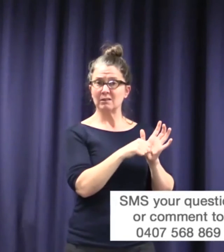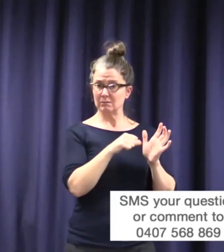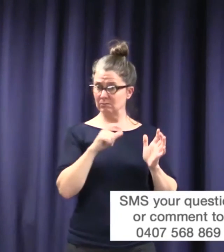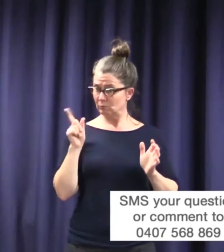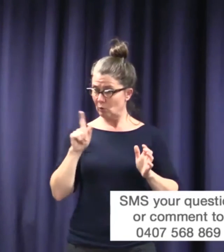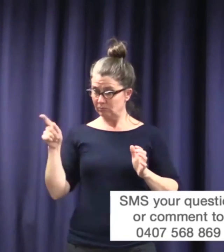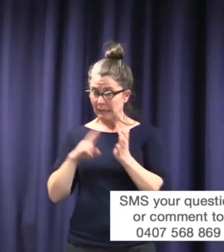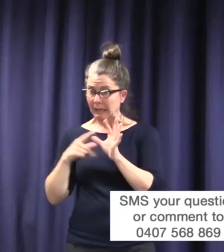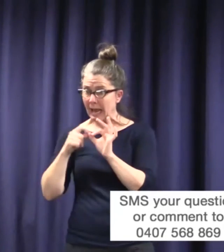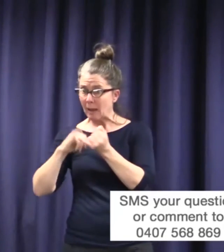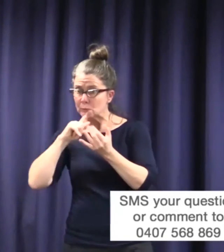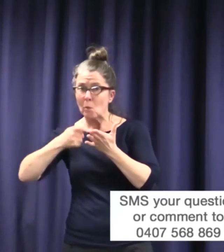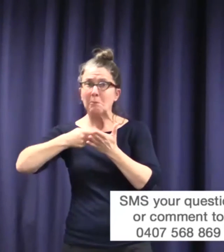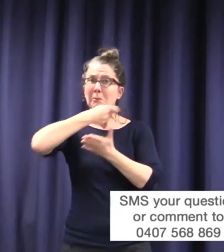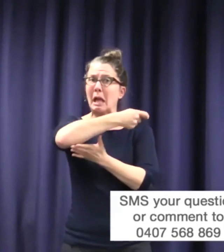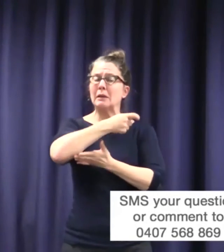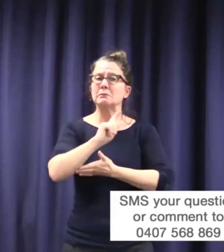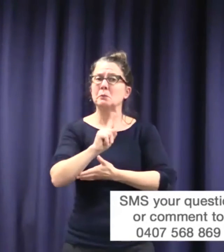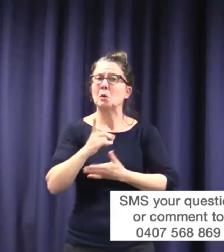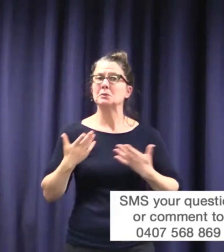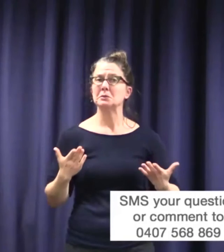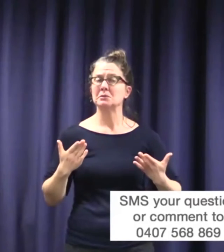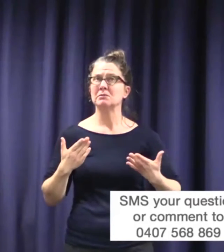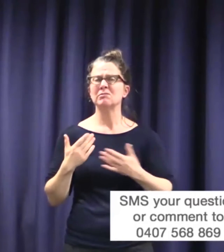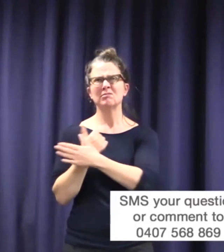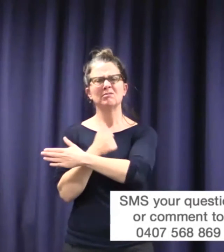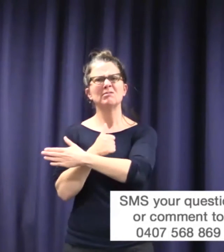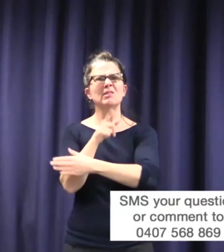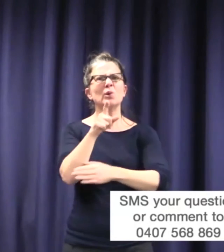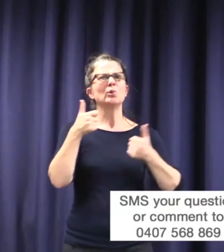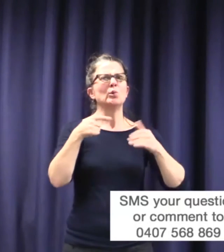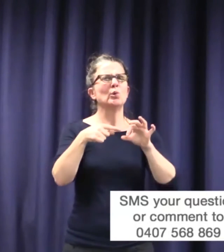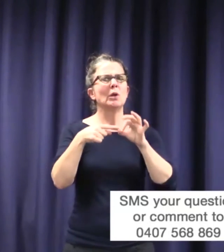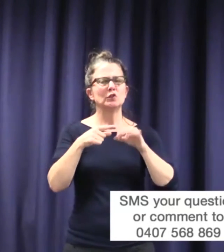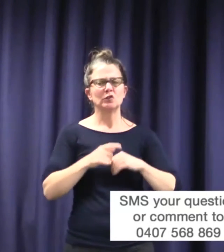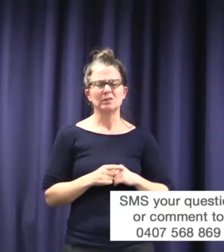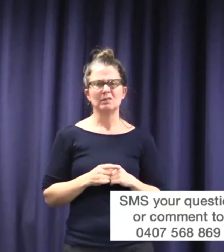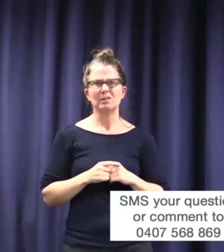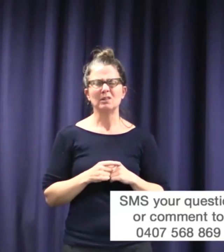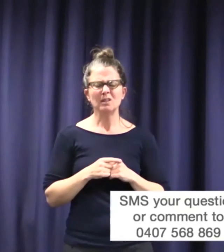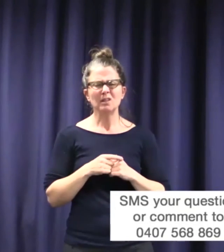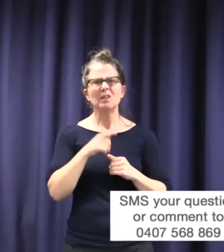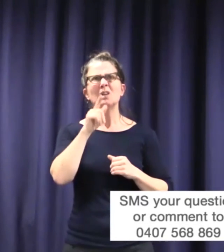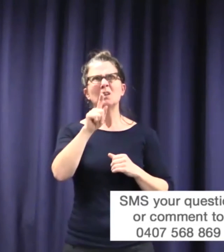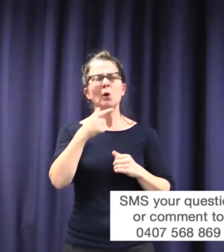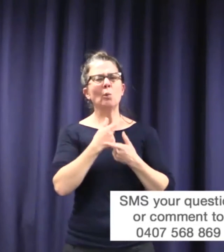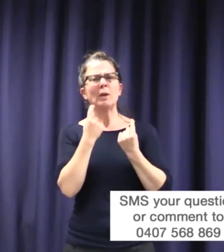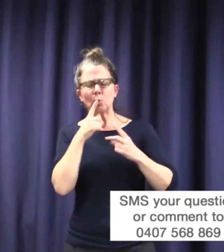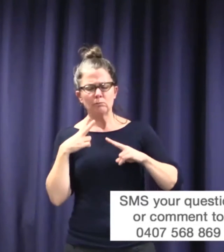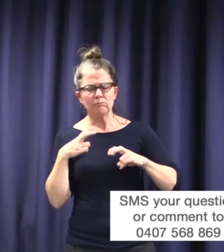cuts, recent cuts? Yeah, that's a good question. We would look at that, so I'd suggest